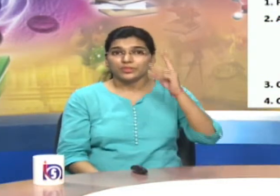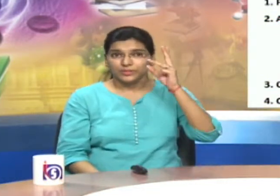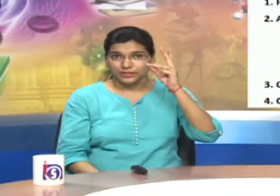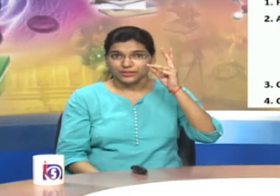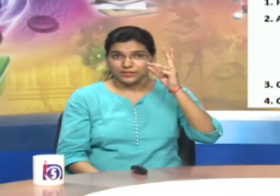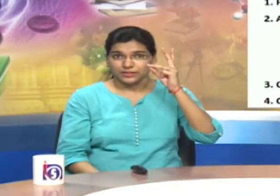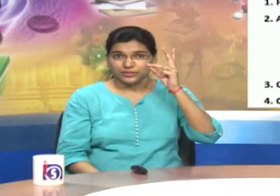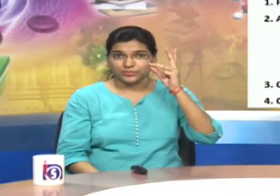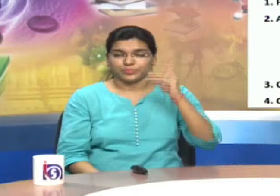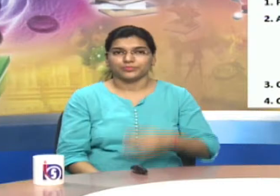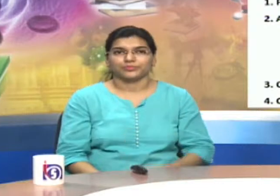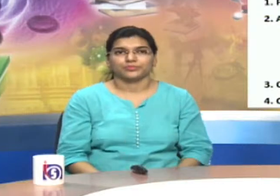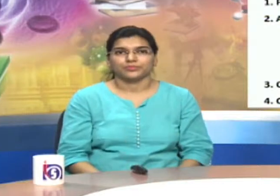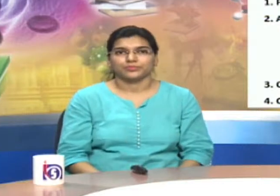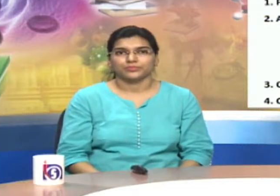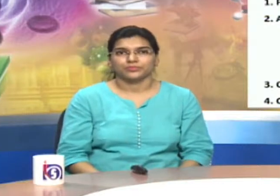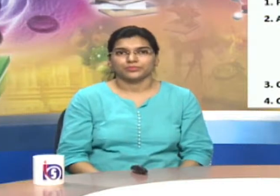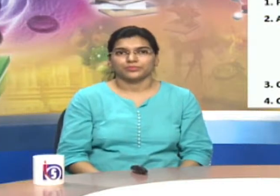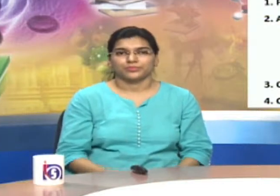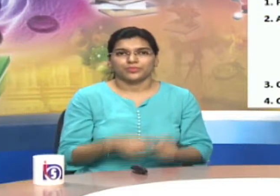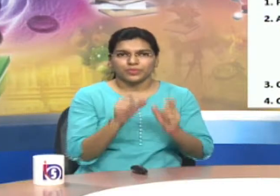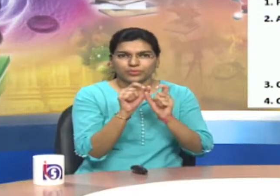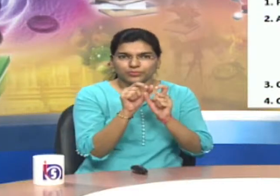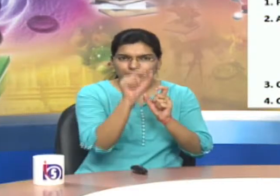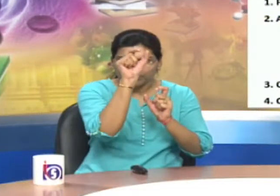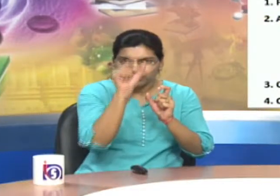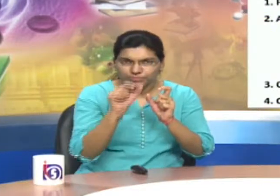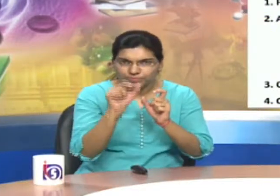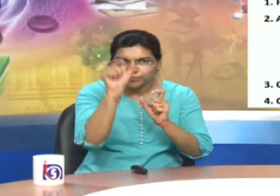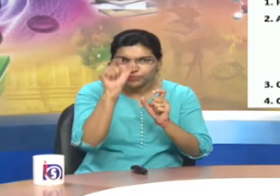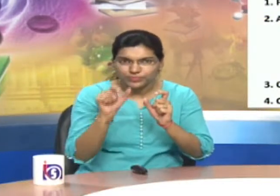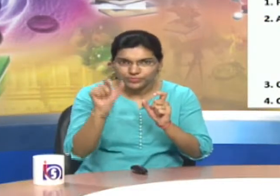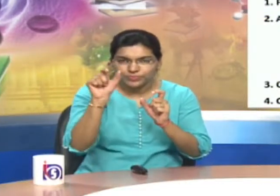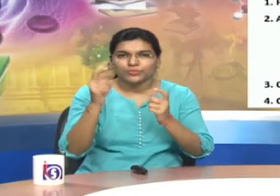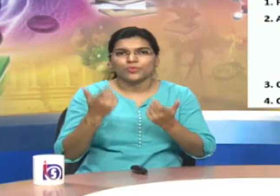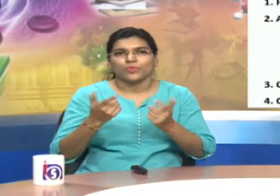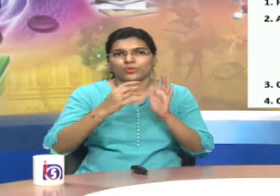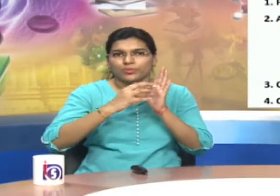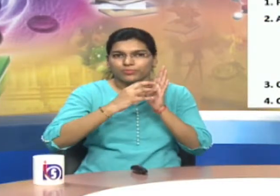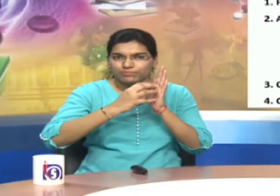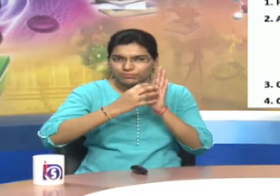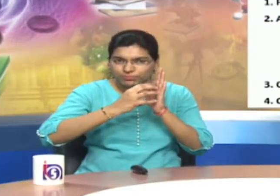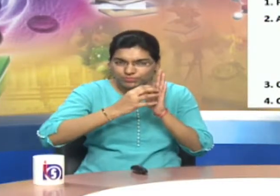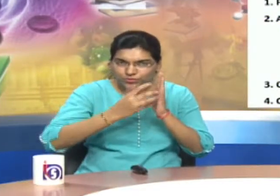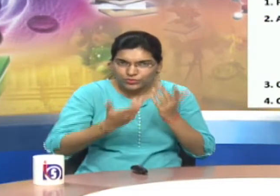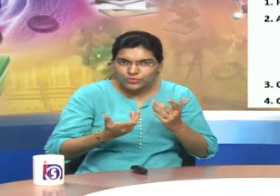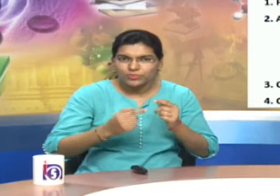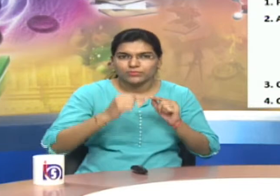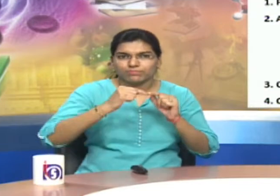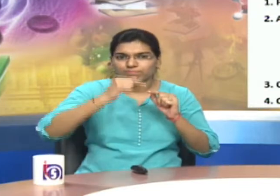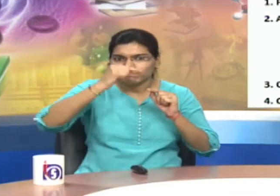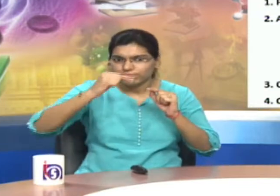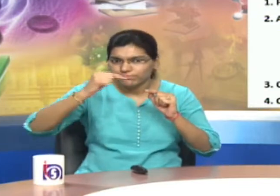is the sign of division. Third word is charts. There are so many